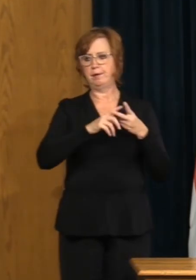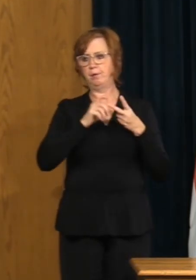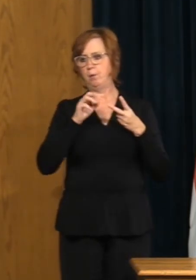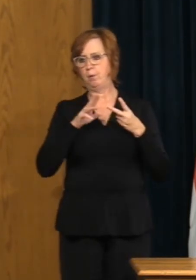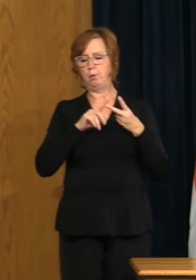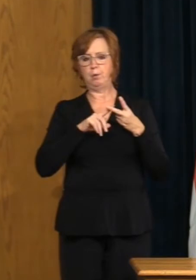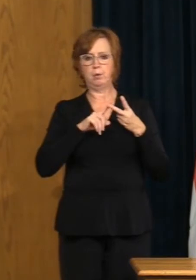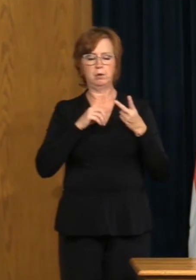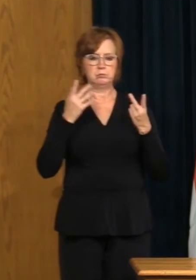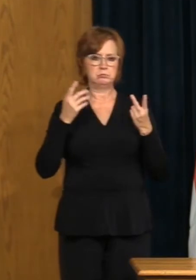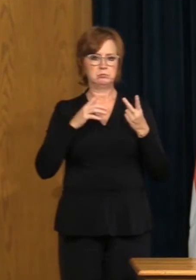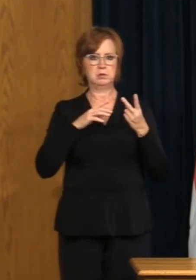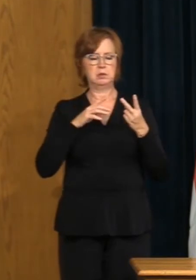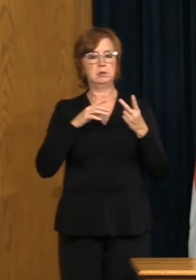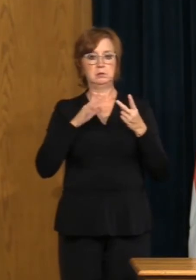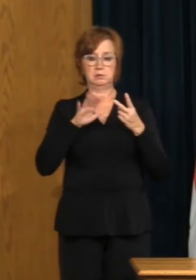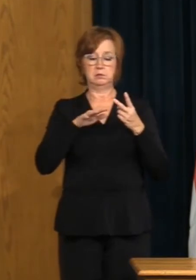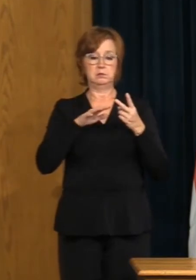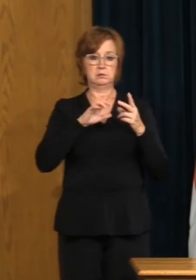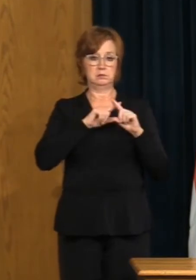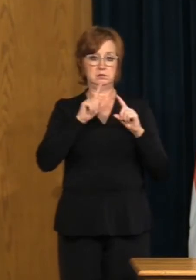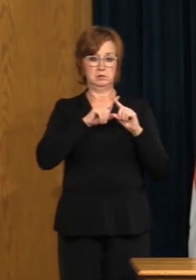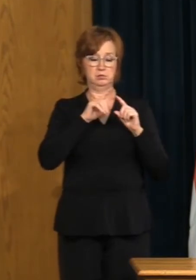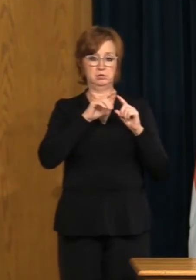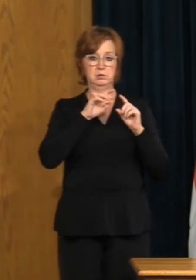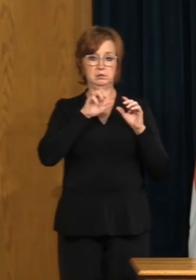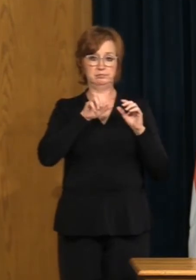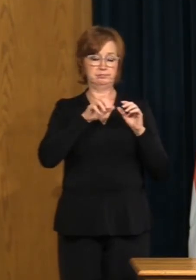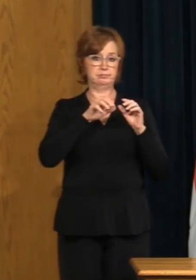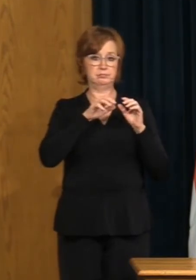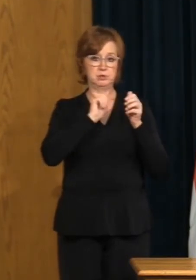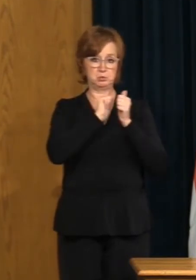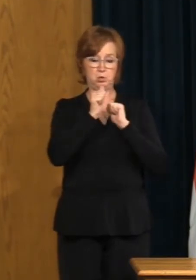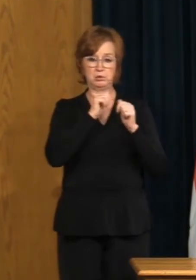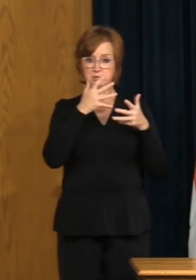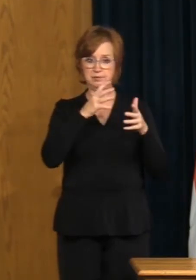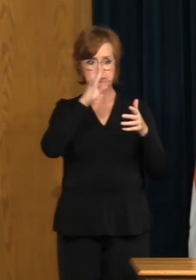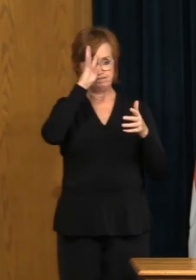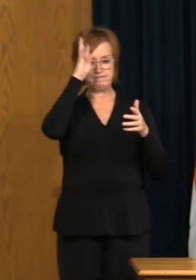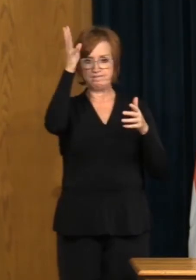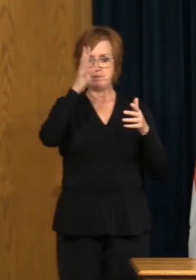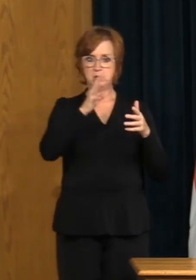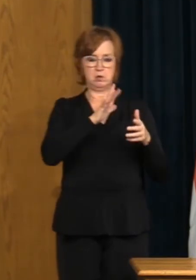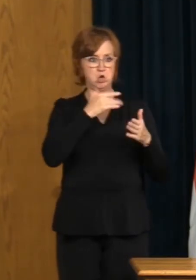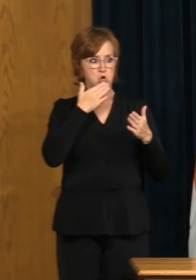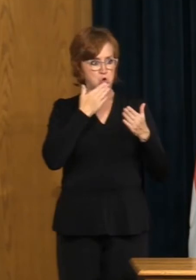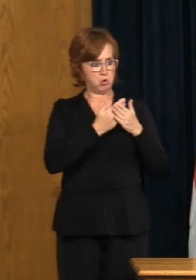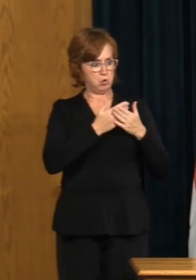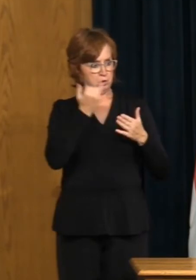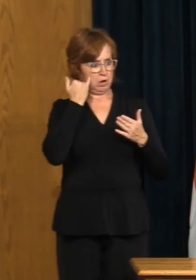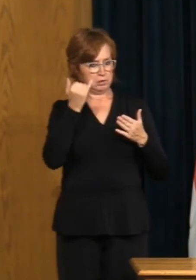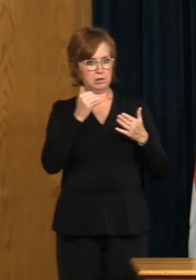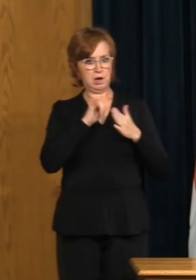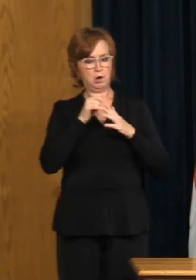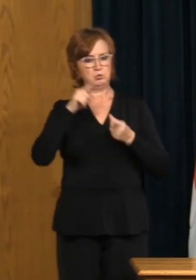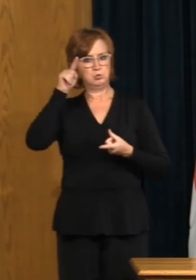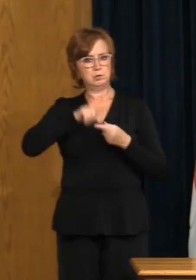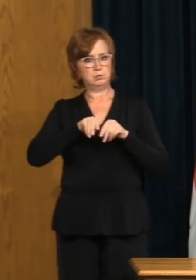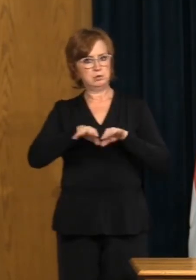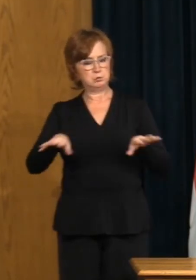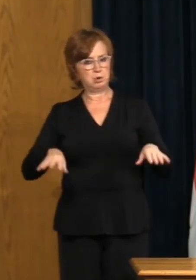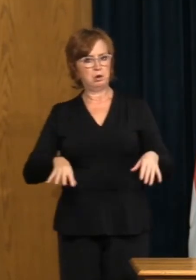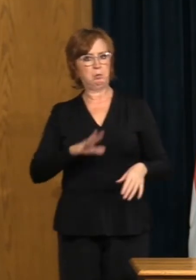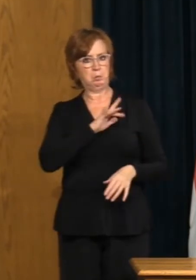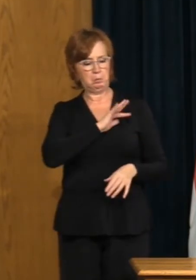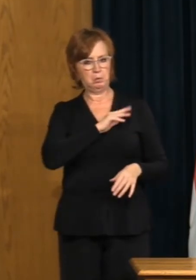great work in how to restart play in a safer way. And, obviously there may be an occasional case in cluster and it's no one's fault,